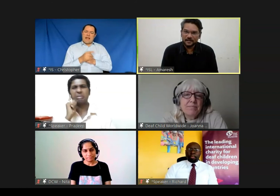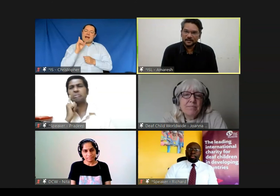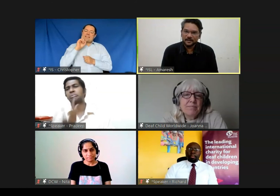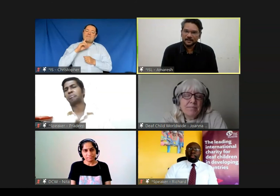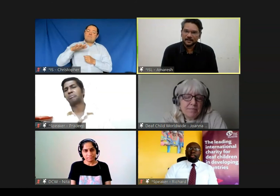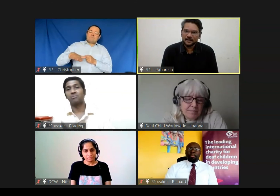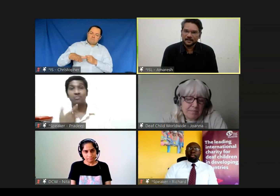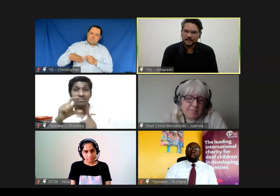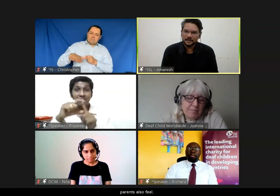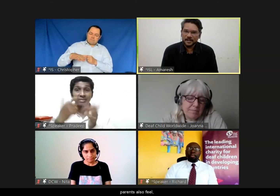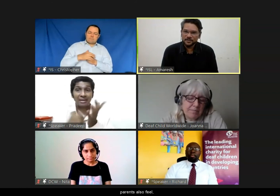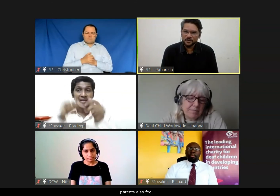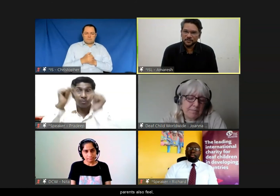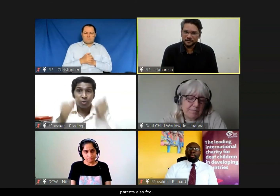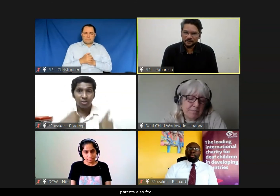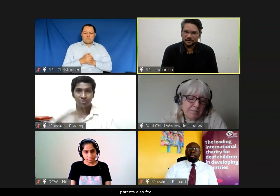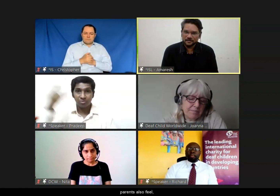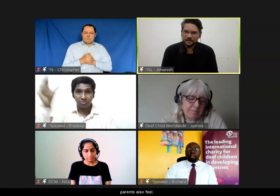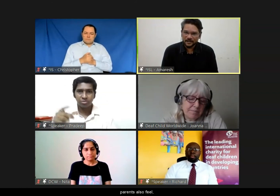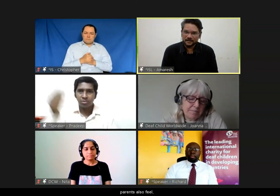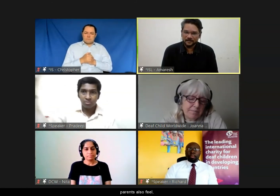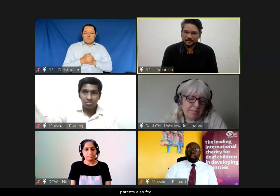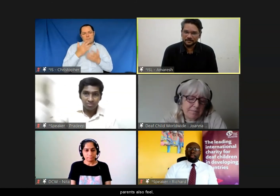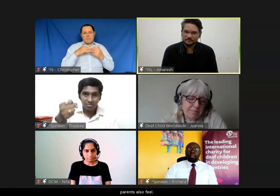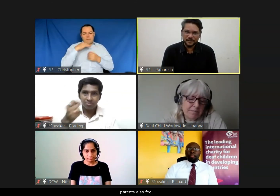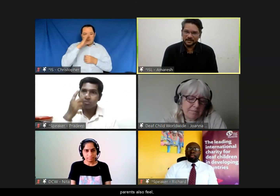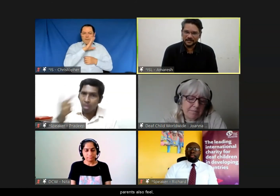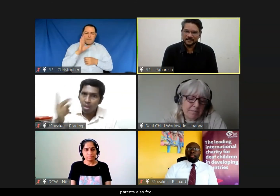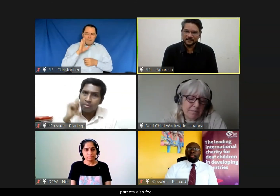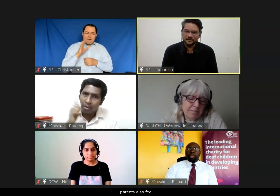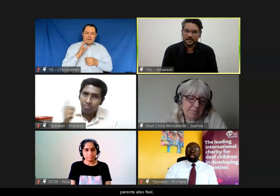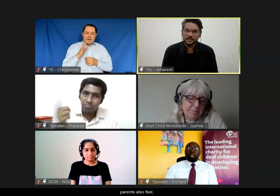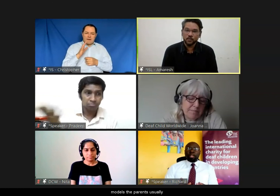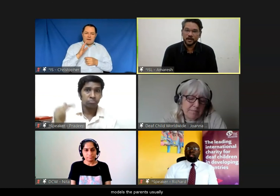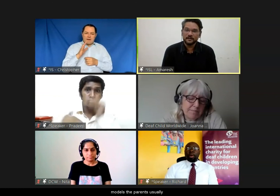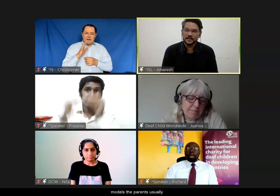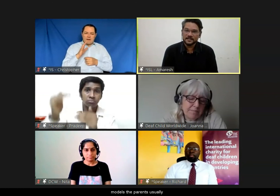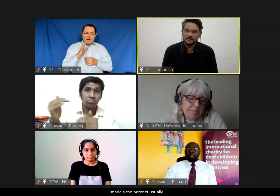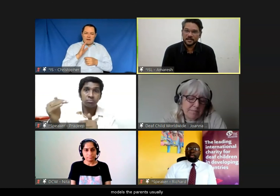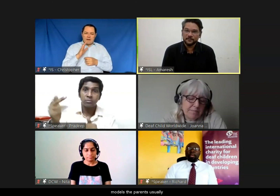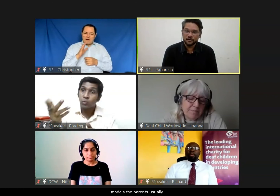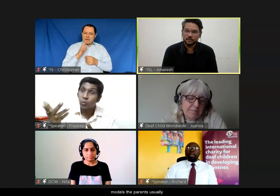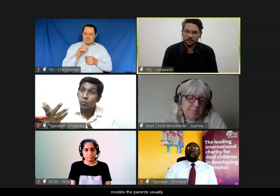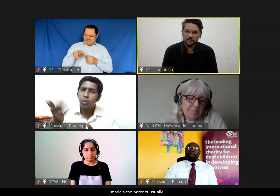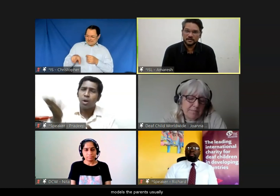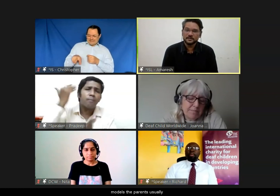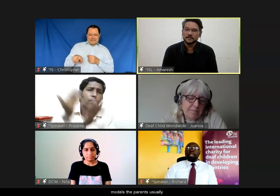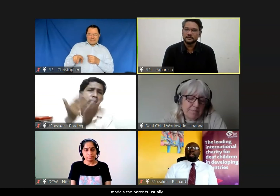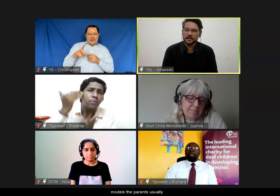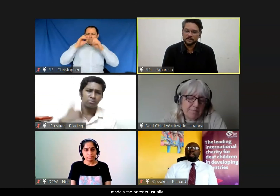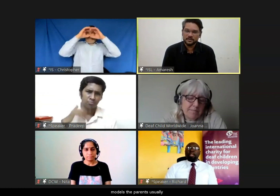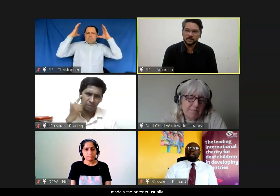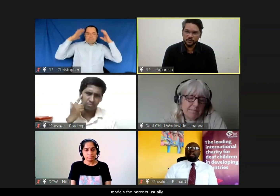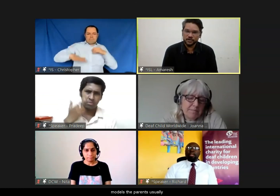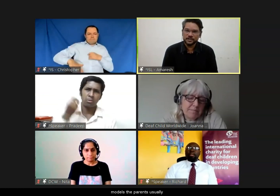child, parents also feel, they reflect the deaf child. So when they see deaf role models,